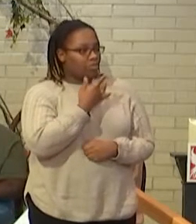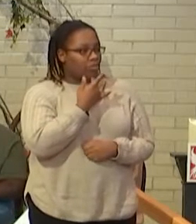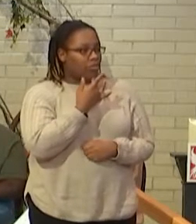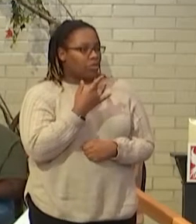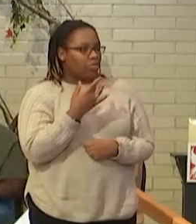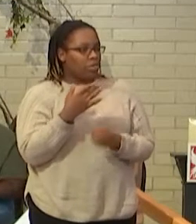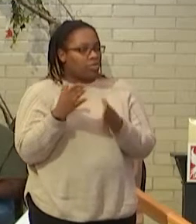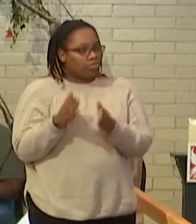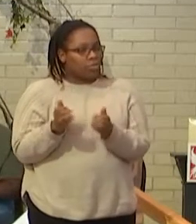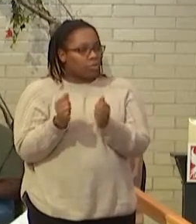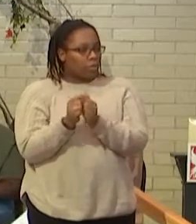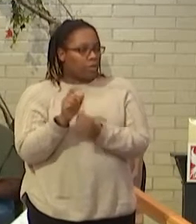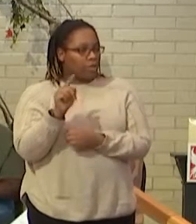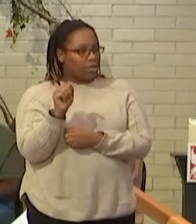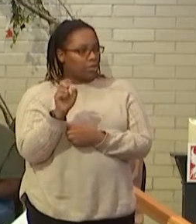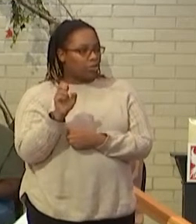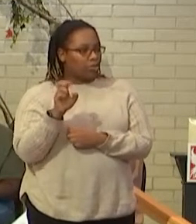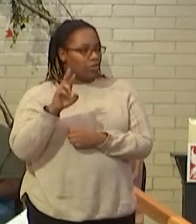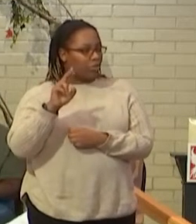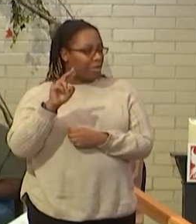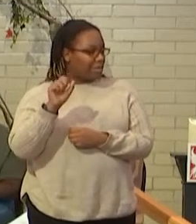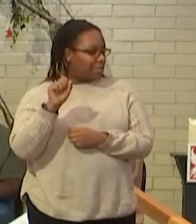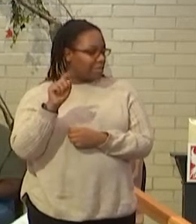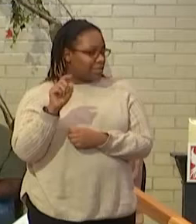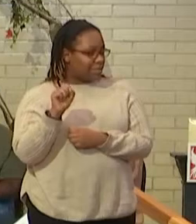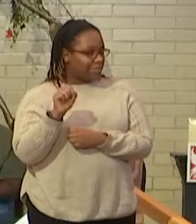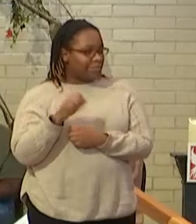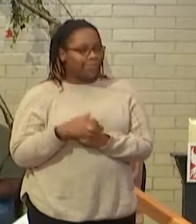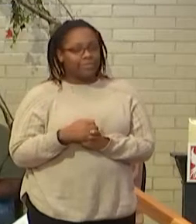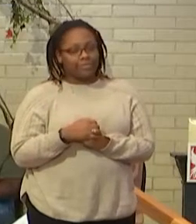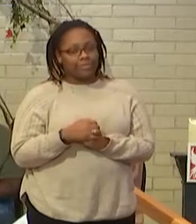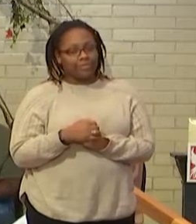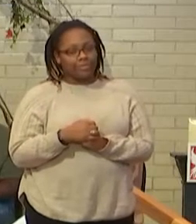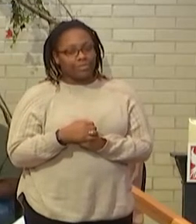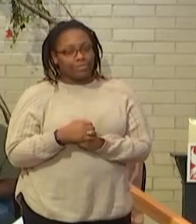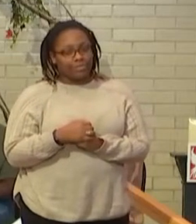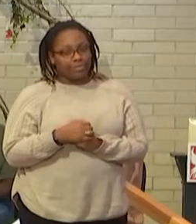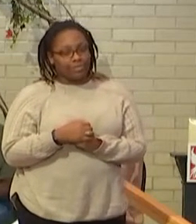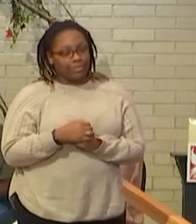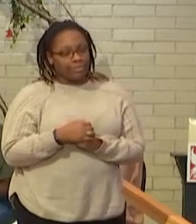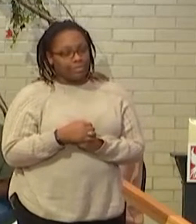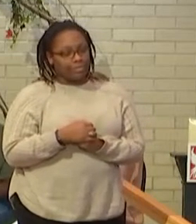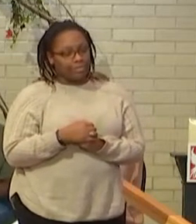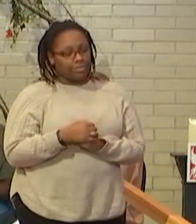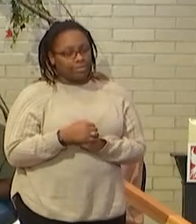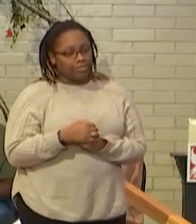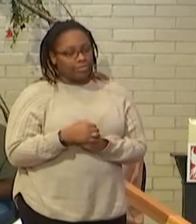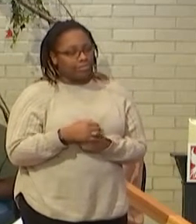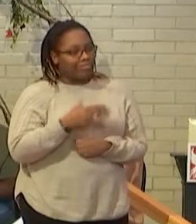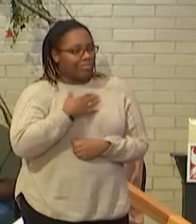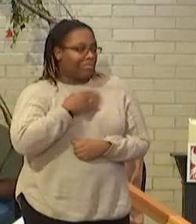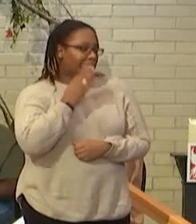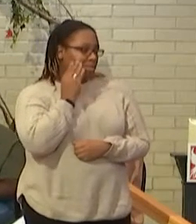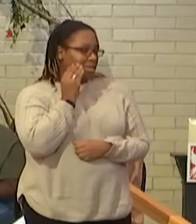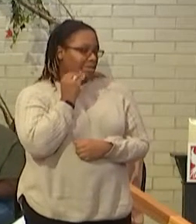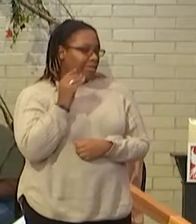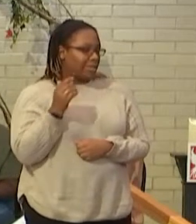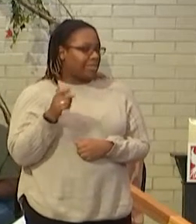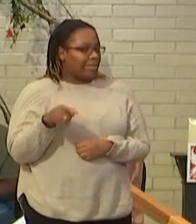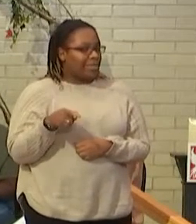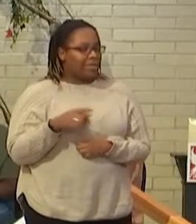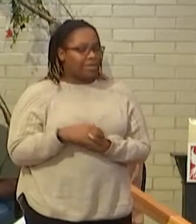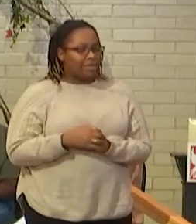Tourette's, although there is the word Tourettic, but I'm not sure most people know that. But that's just my experience